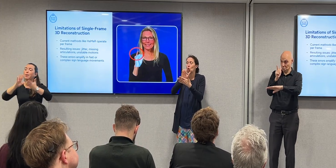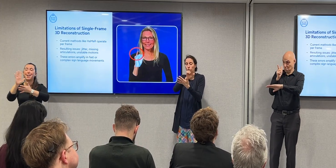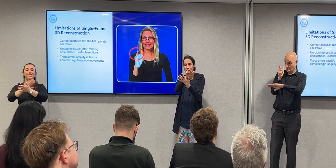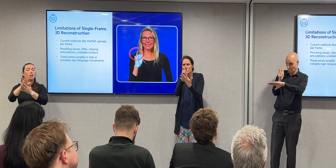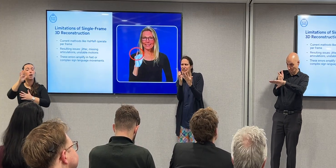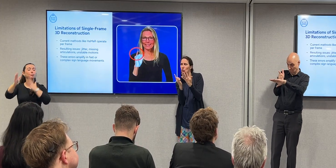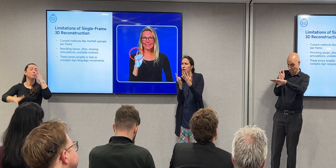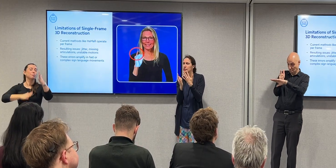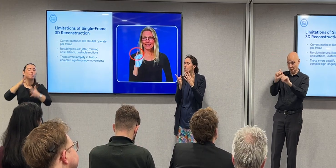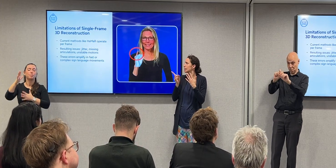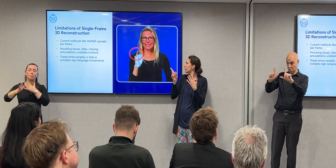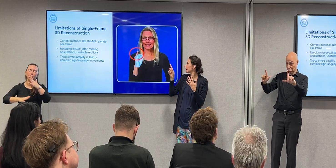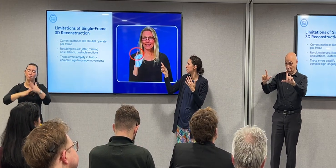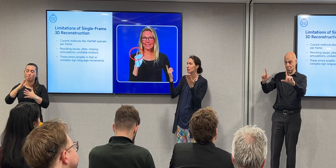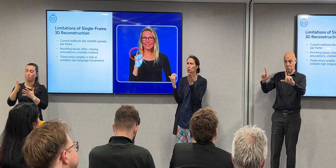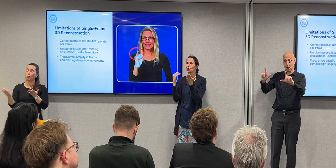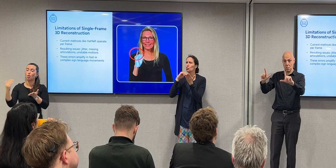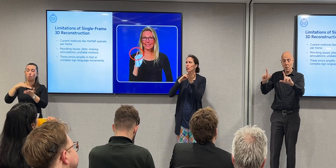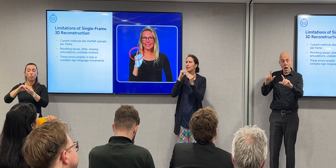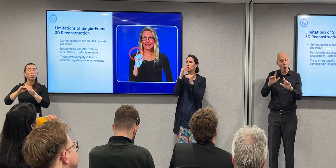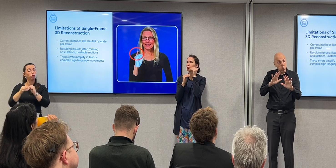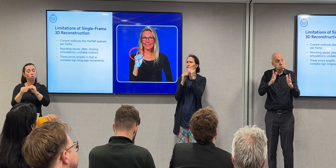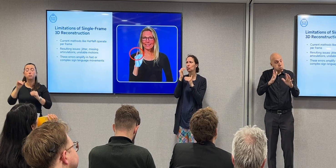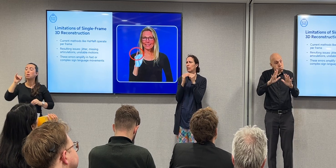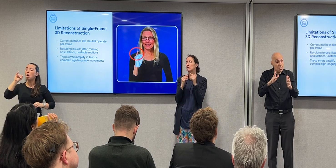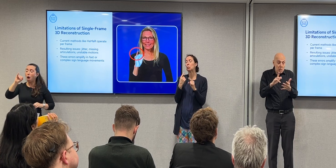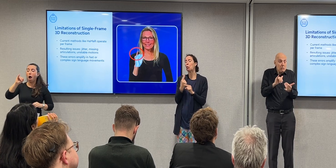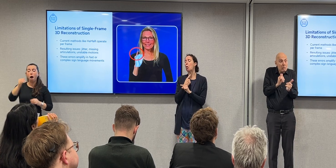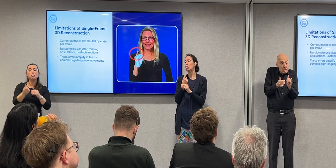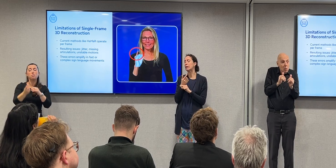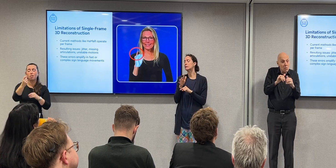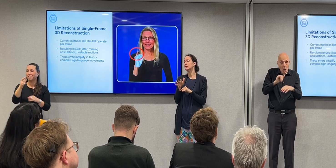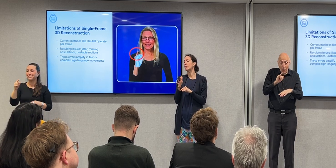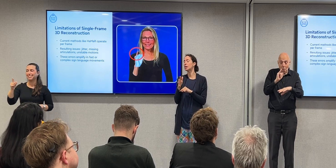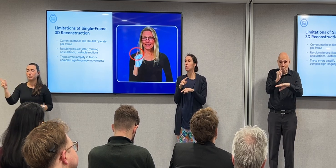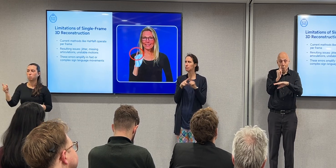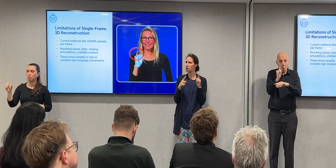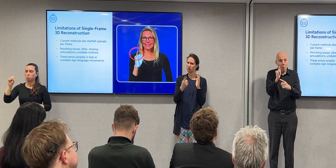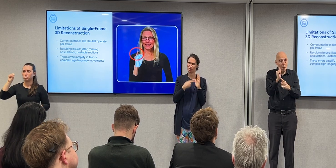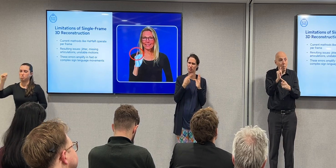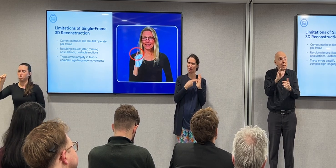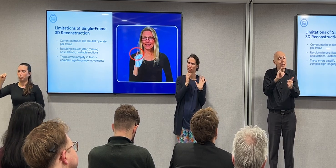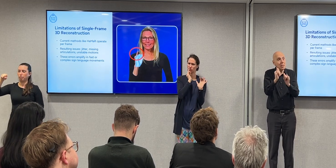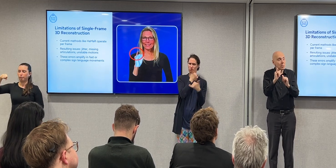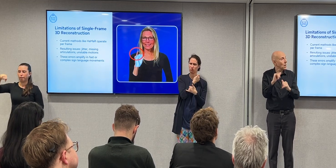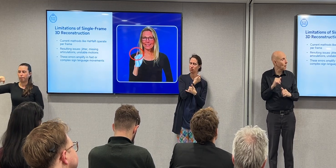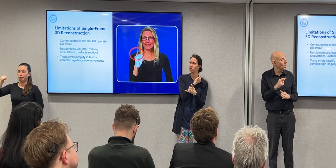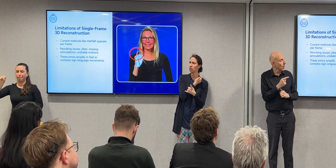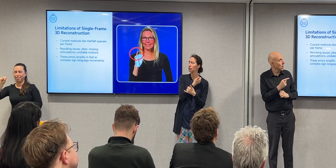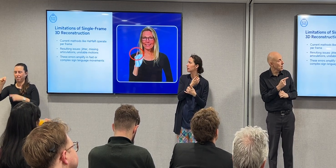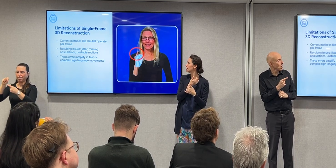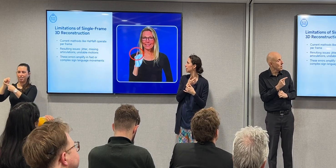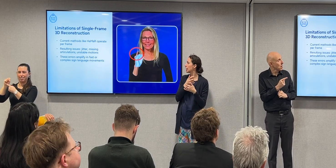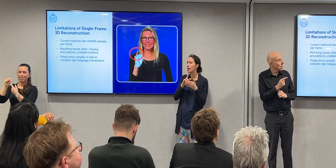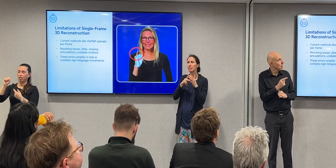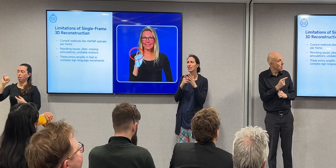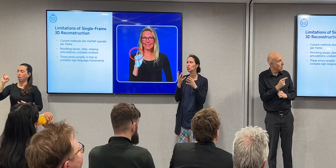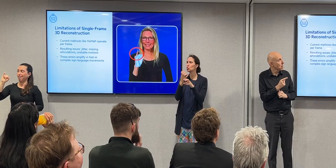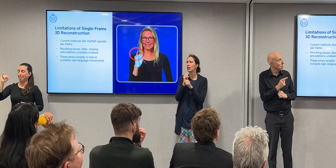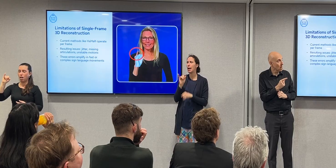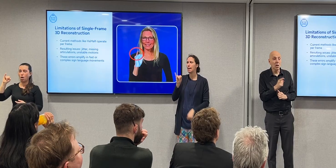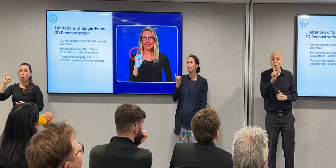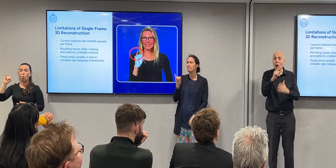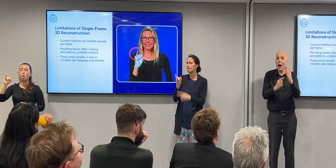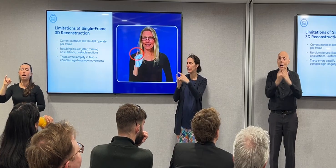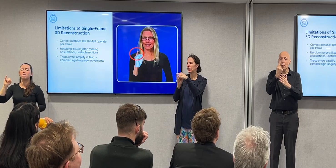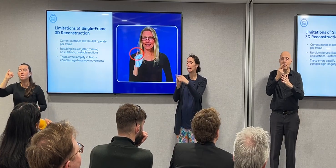get reconstructed properly sometimes, but sometimes it fails, which means you get a pinky moving